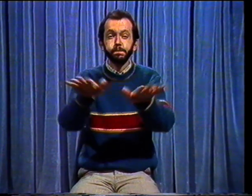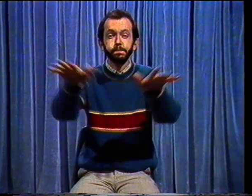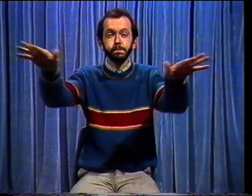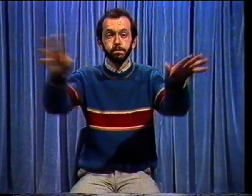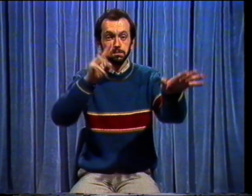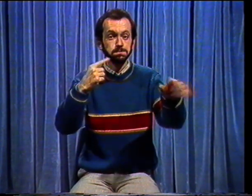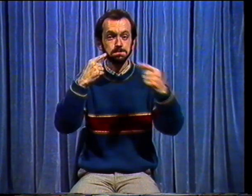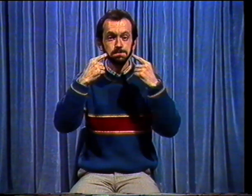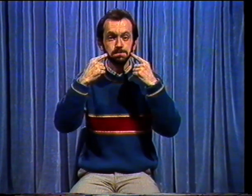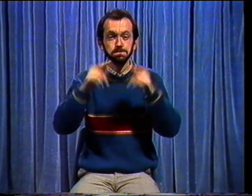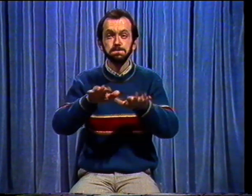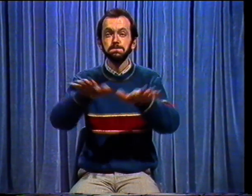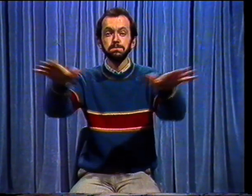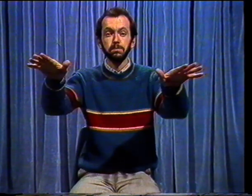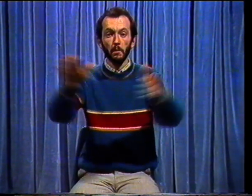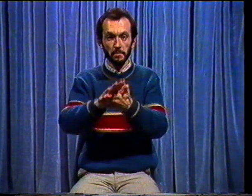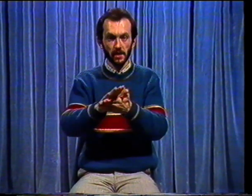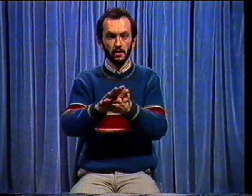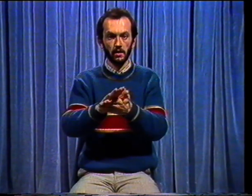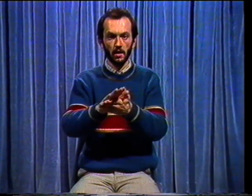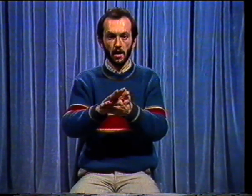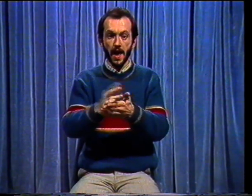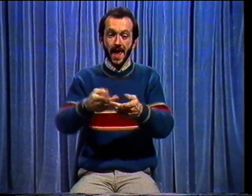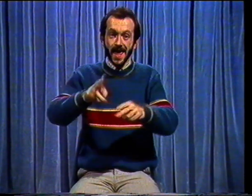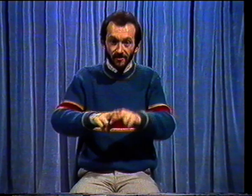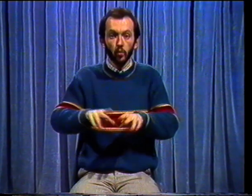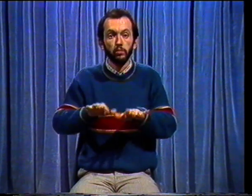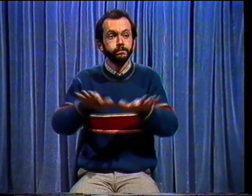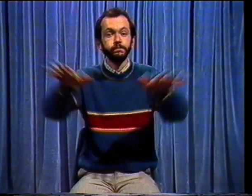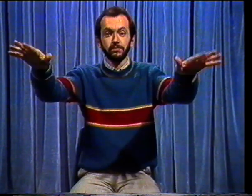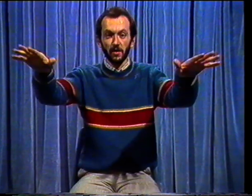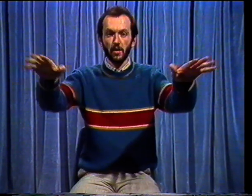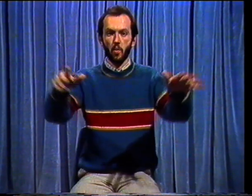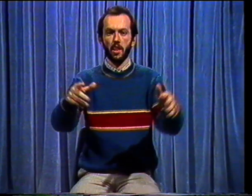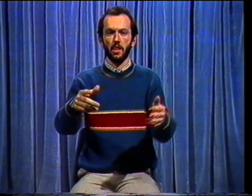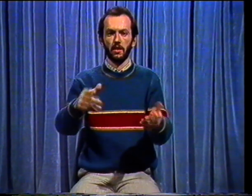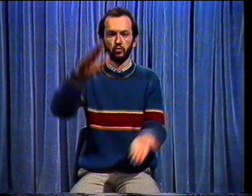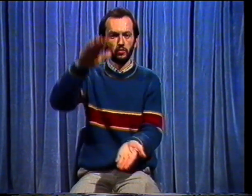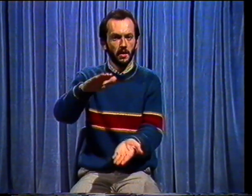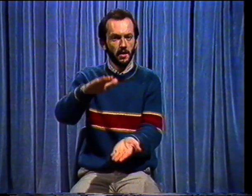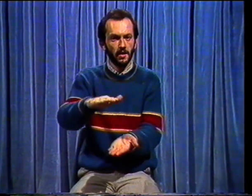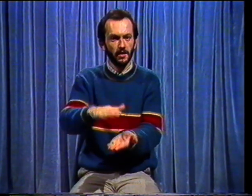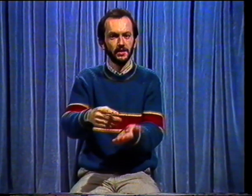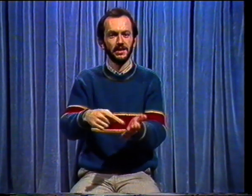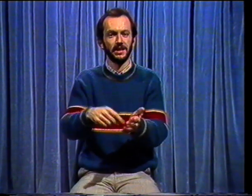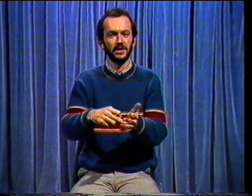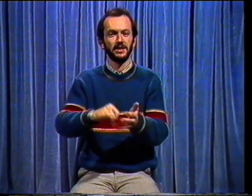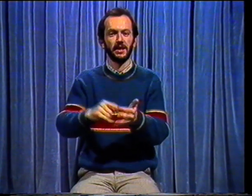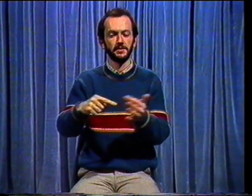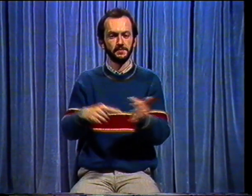If there is a lot of people buying them, if they're spread throughout the country, if they're spread, then the prices will go down of